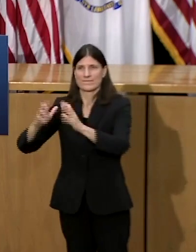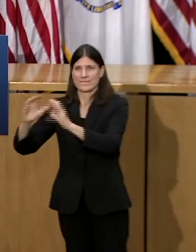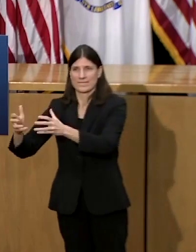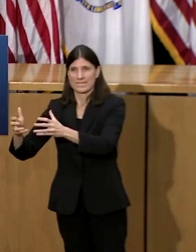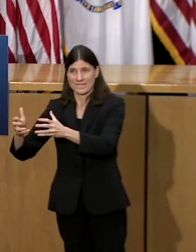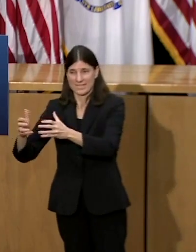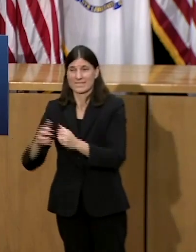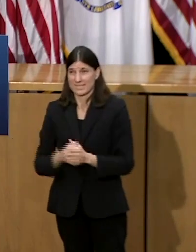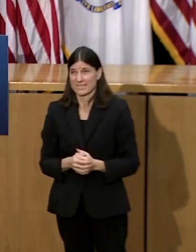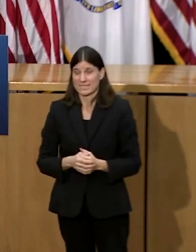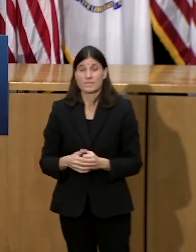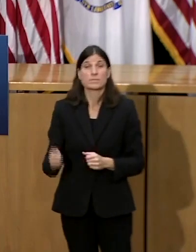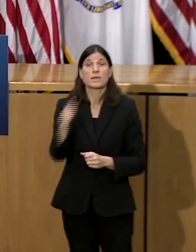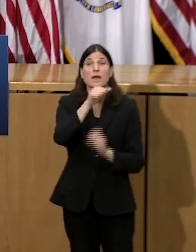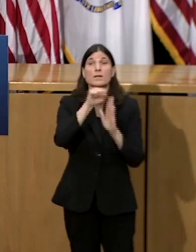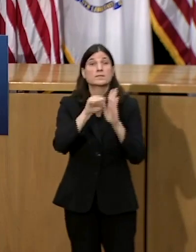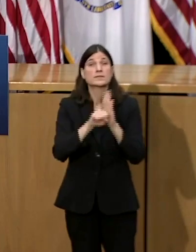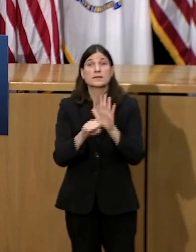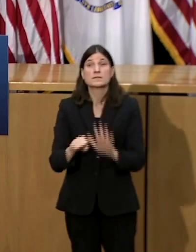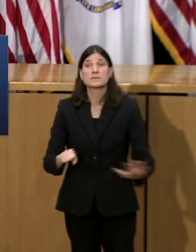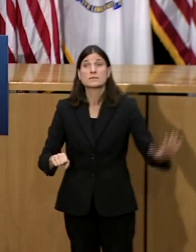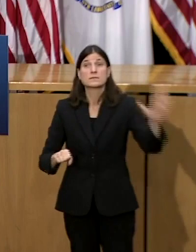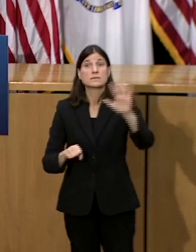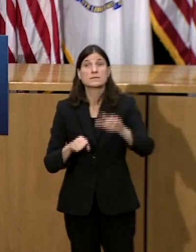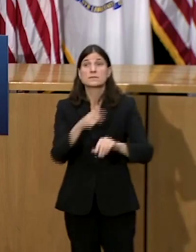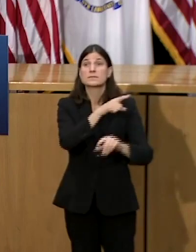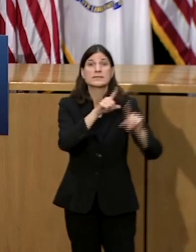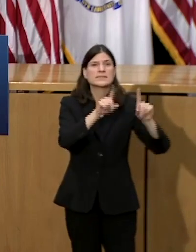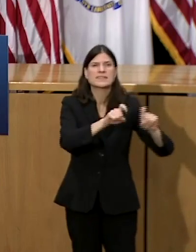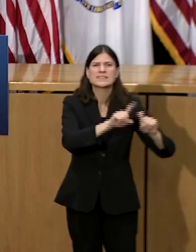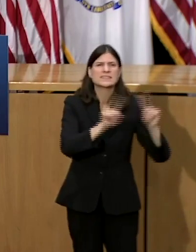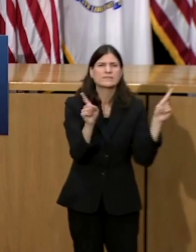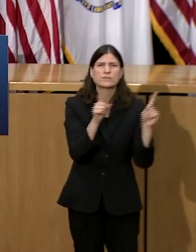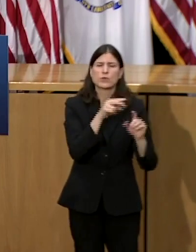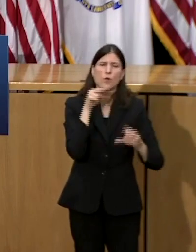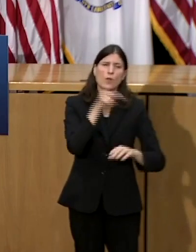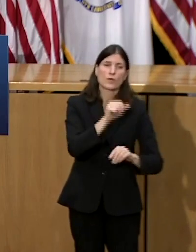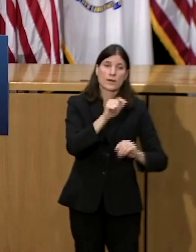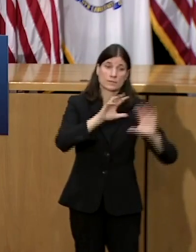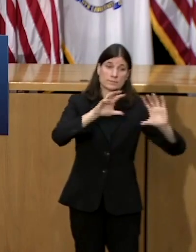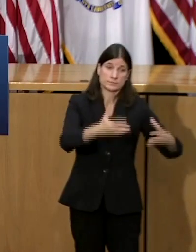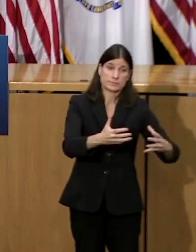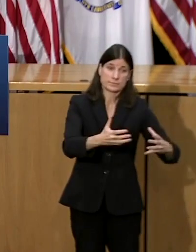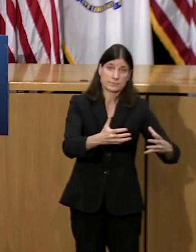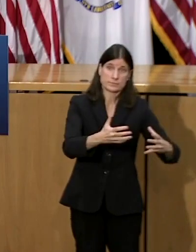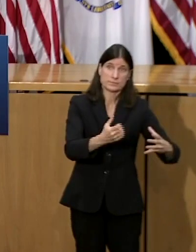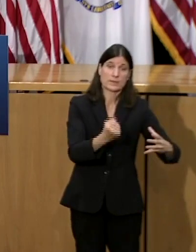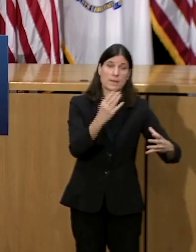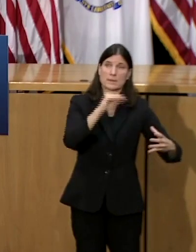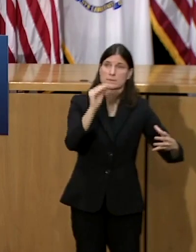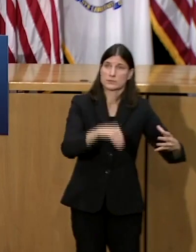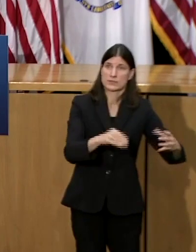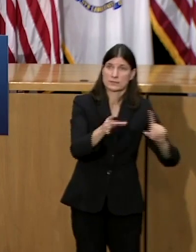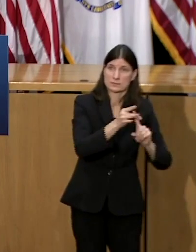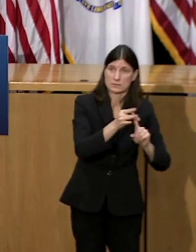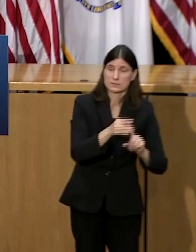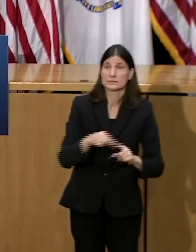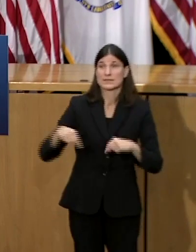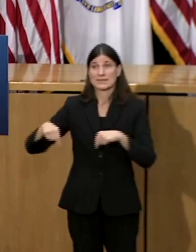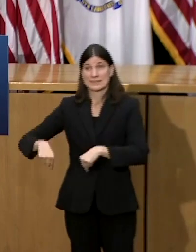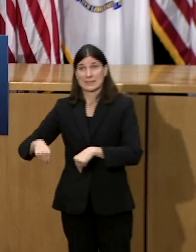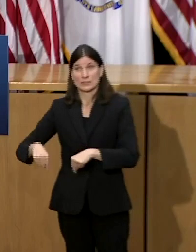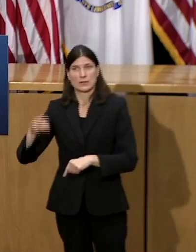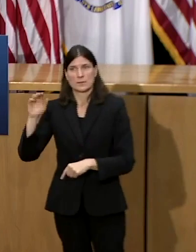50%, 60%. In other words, about a third as much as we are. They have the same number of cases